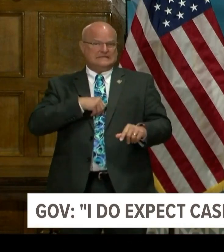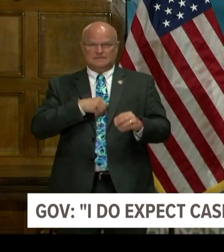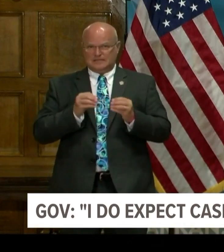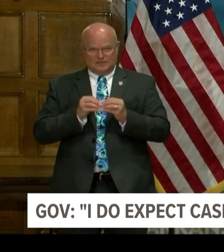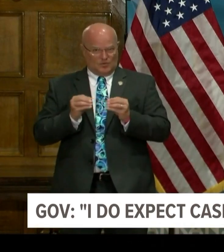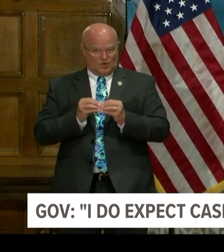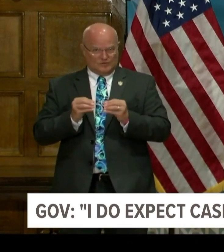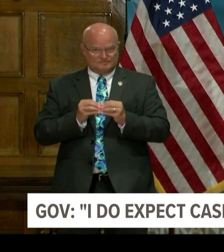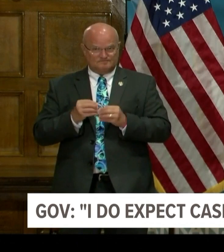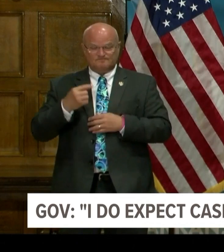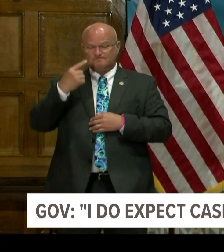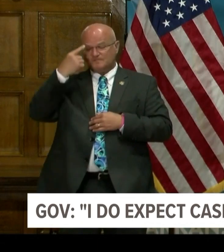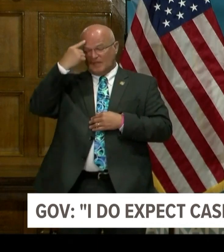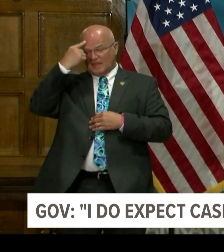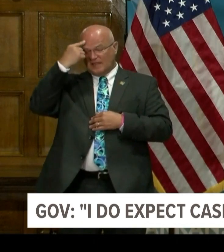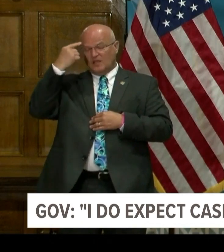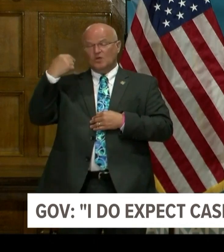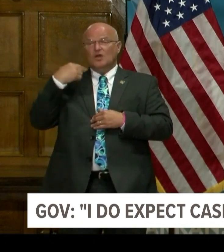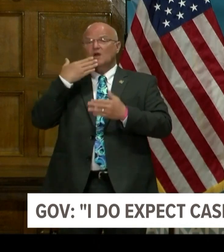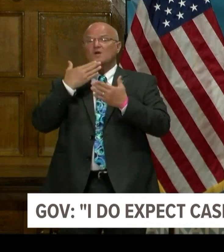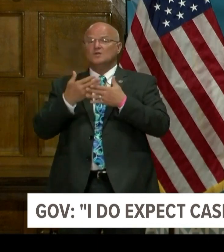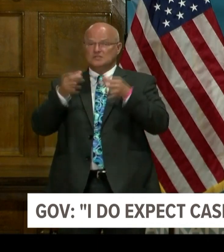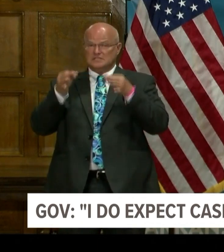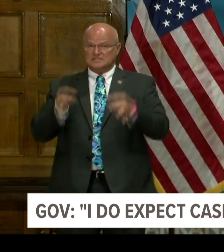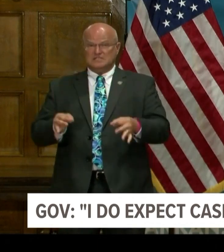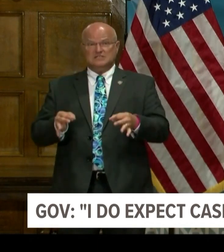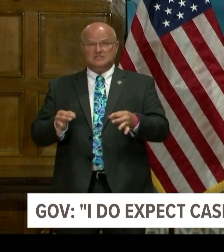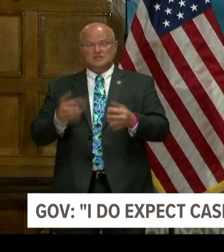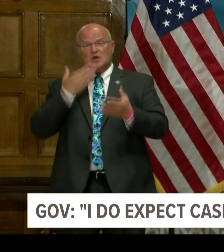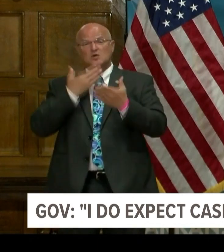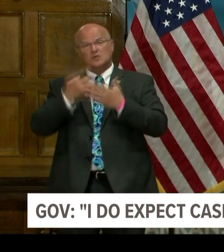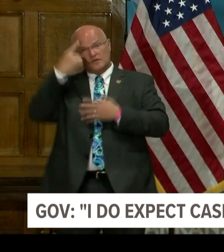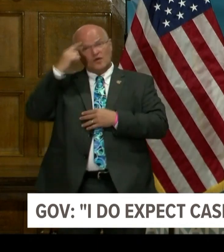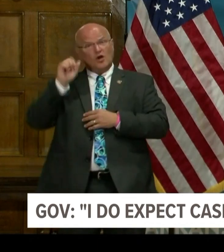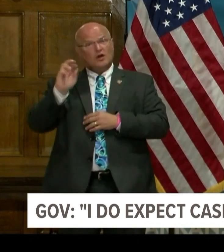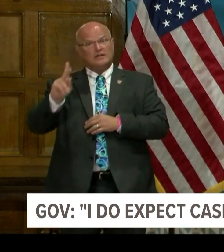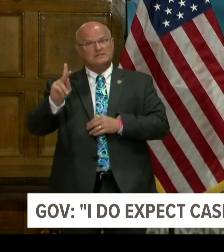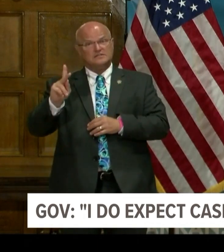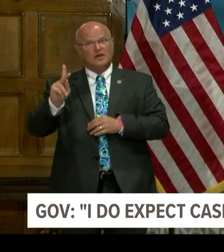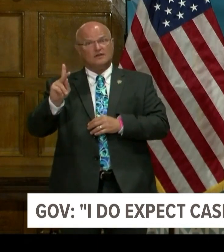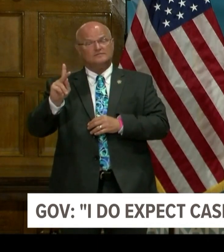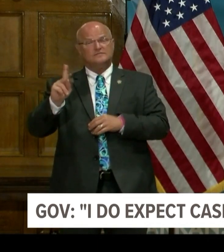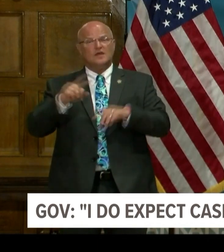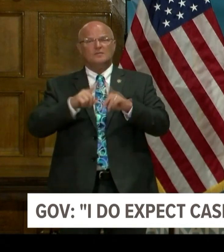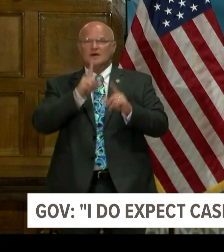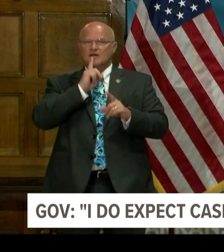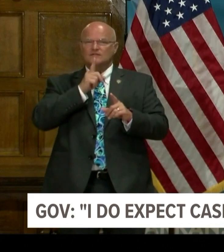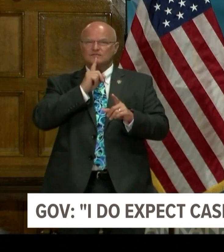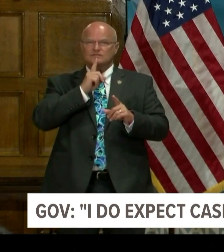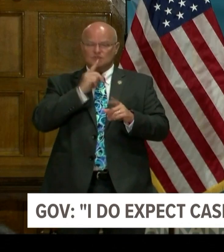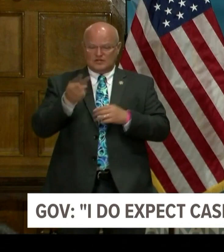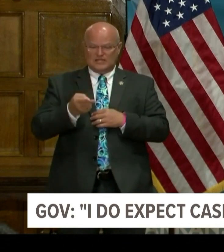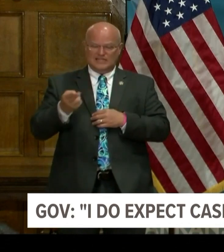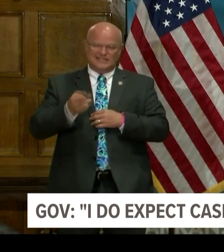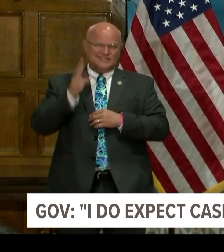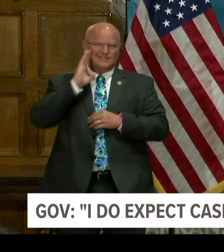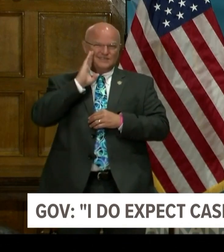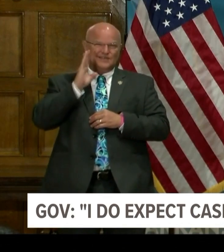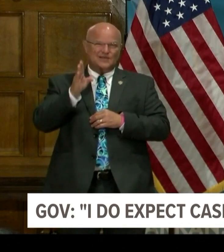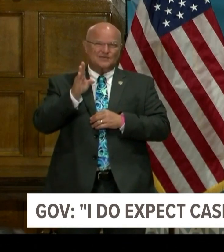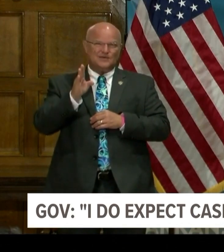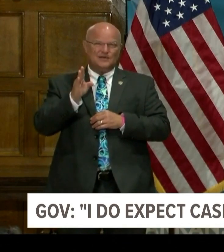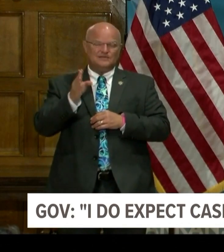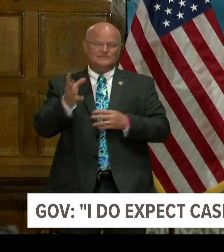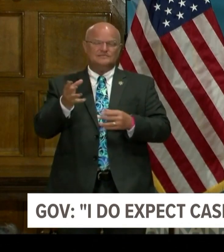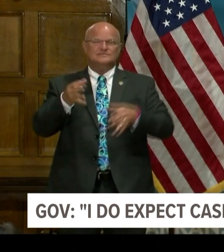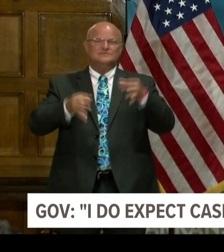longer. And so I think we made a very good decision that was prudent for Arkansas, but for sure history will